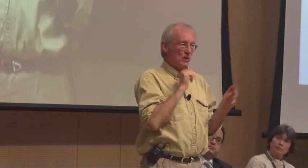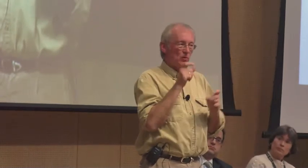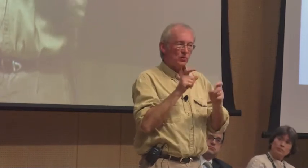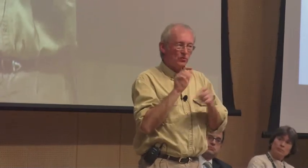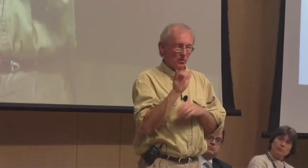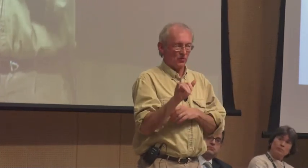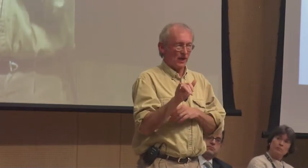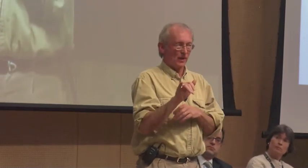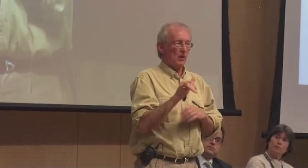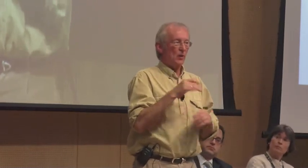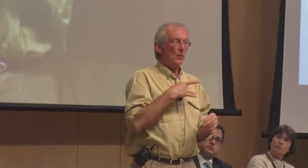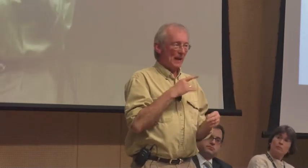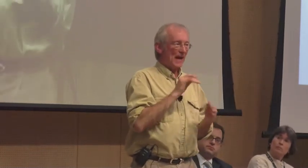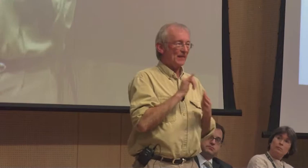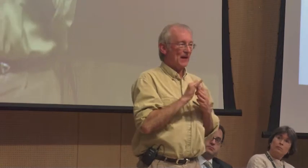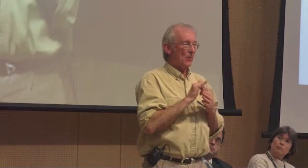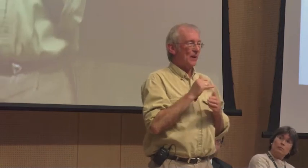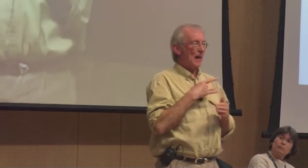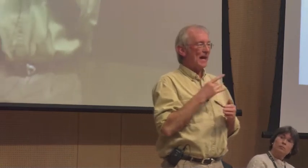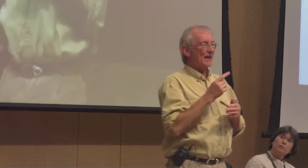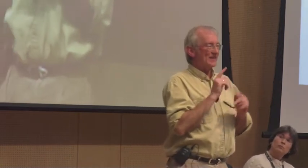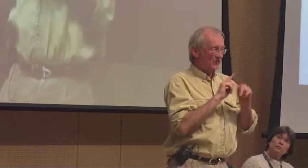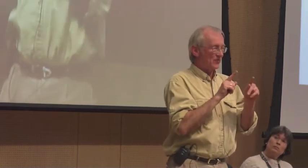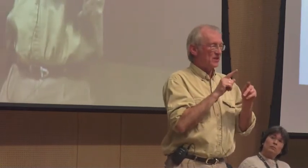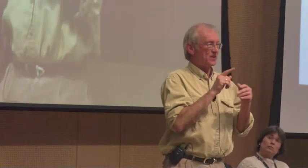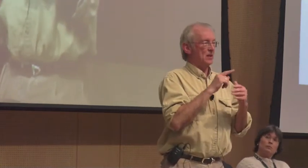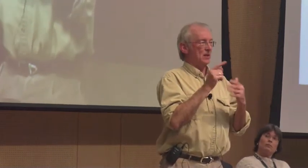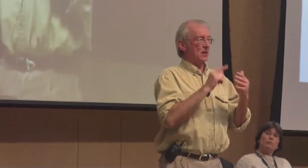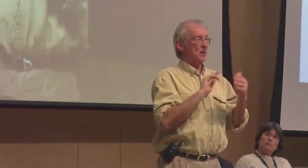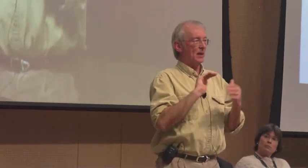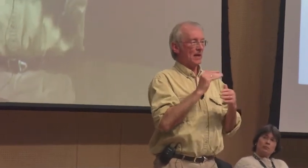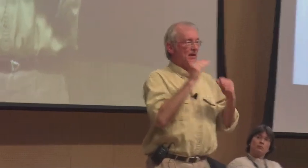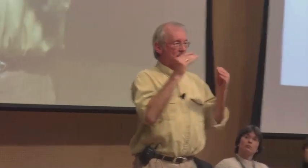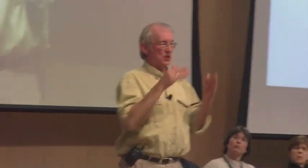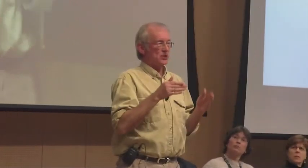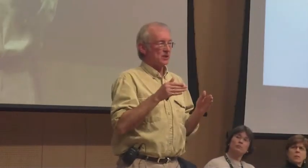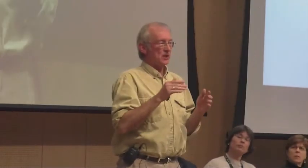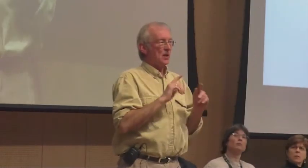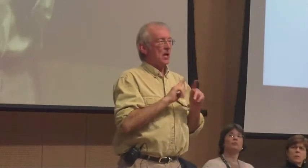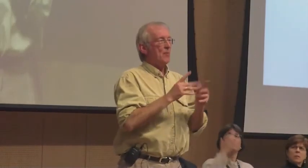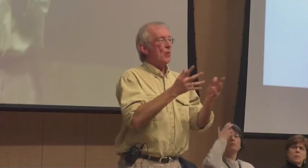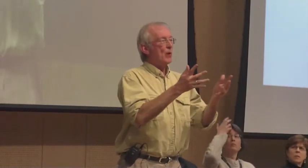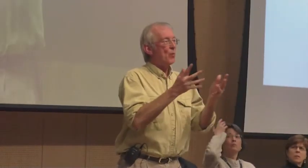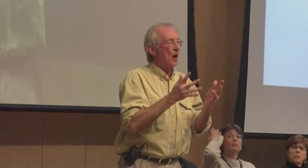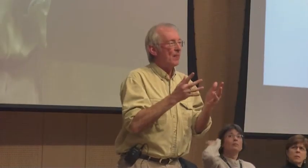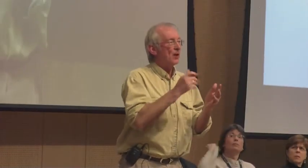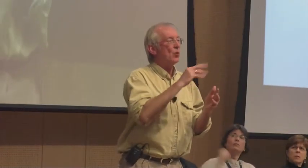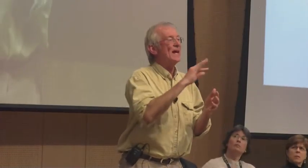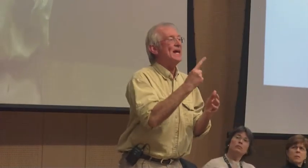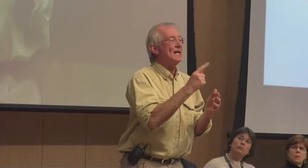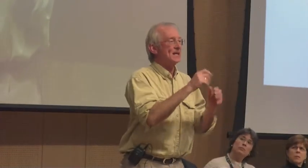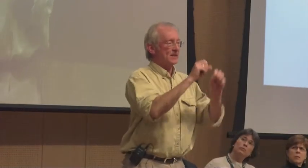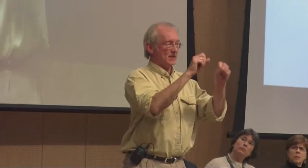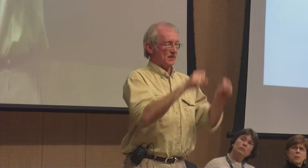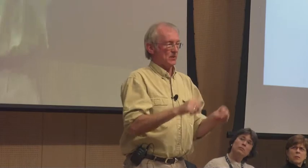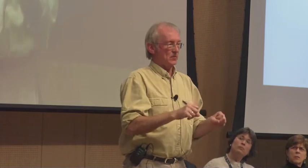don't control that. We like that. We like difference among teachers. but we want the grading system to